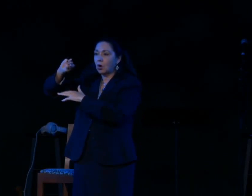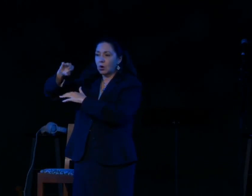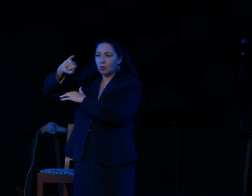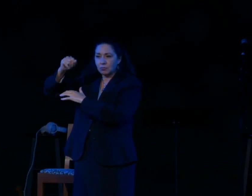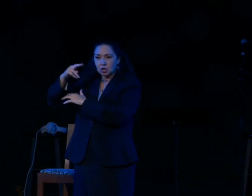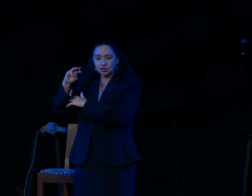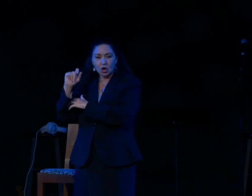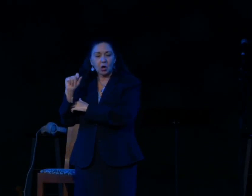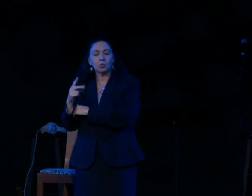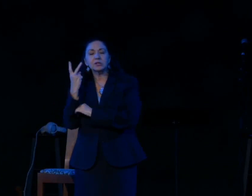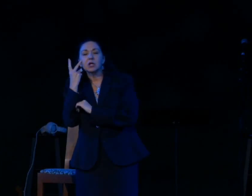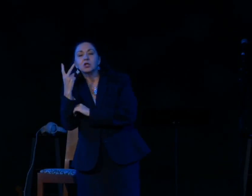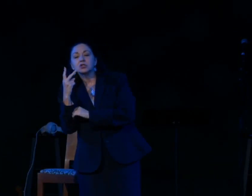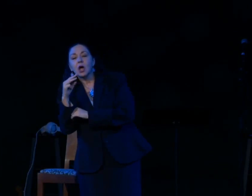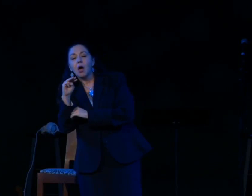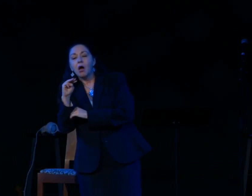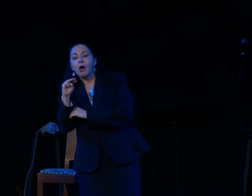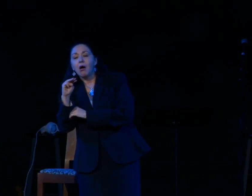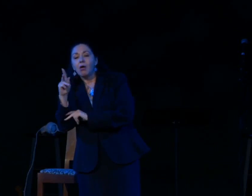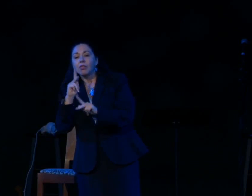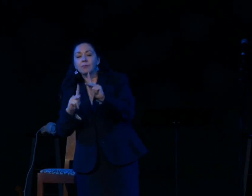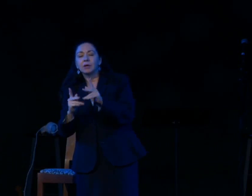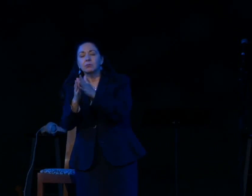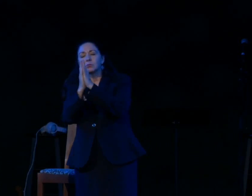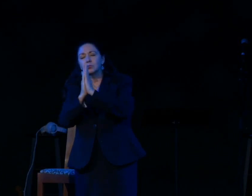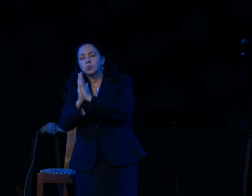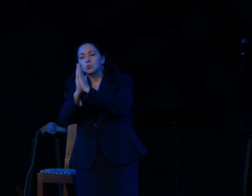Moravians pray and sing.